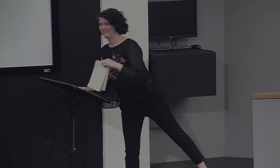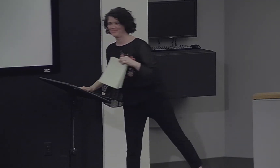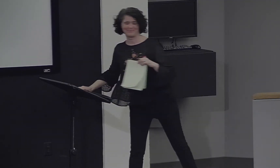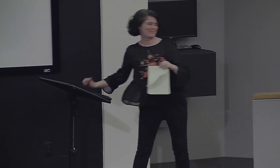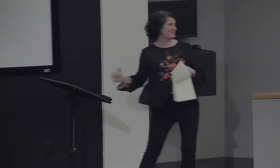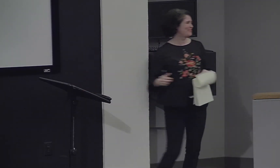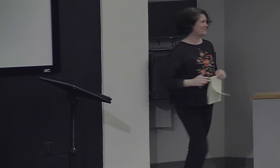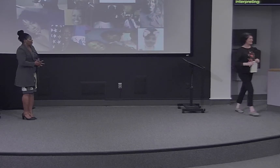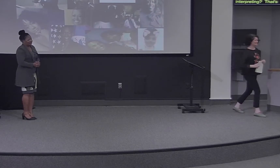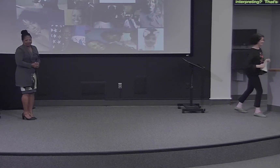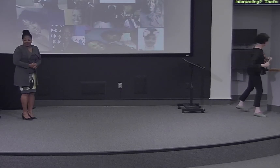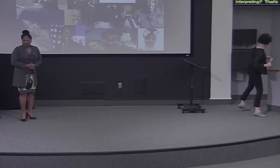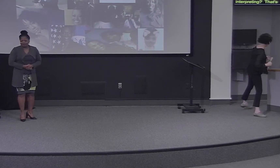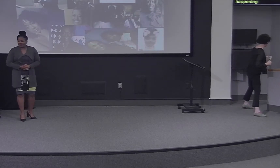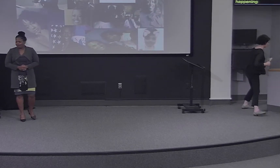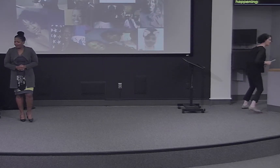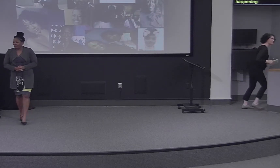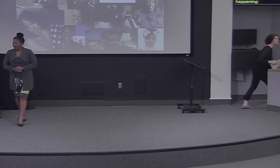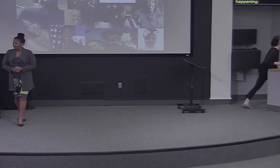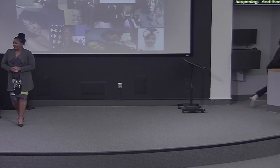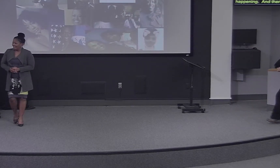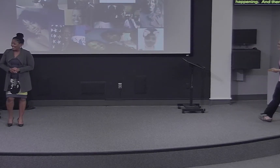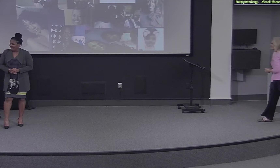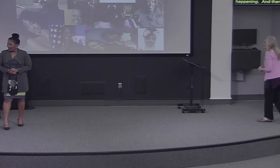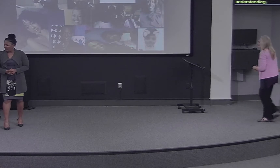services based on the lowest bid.